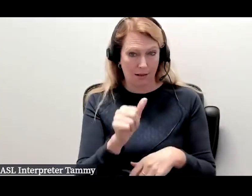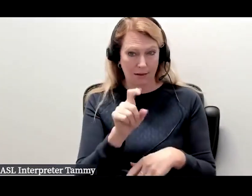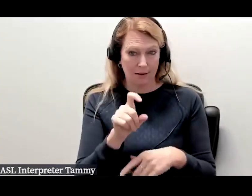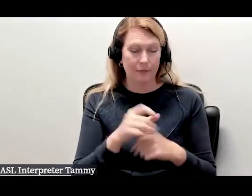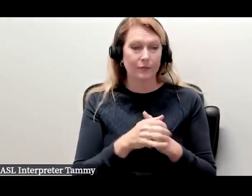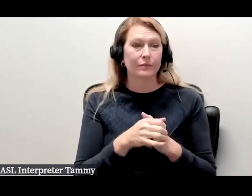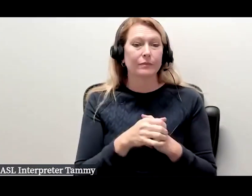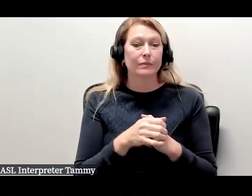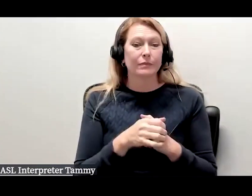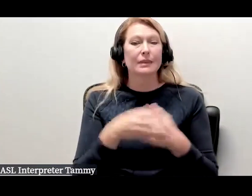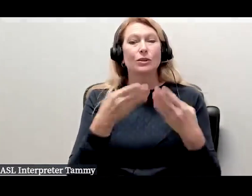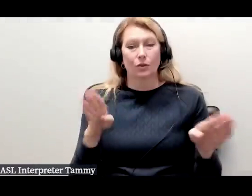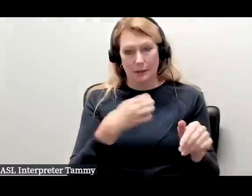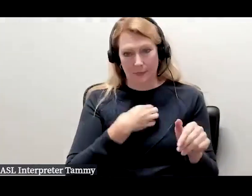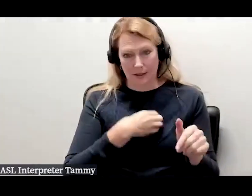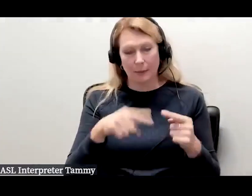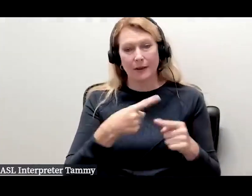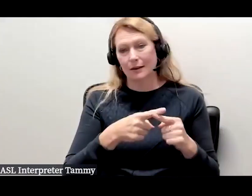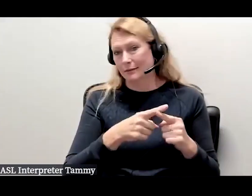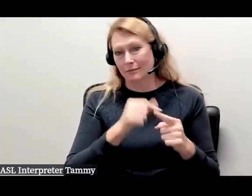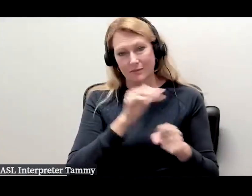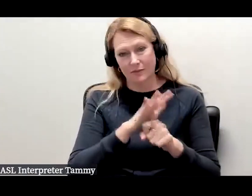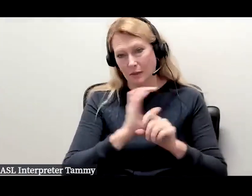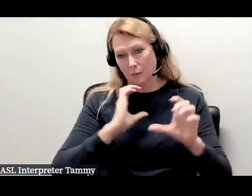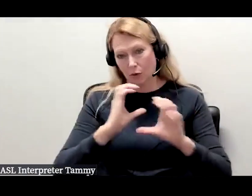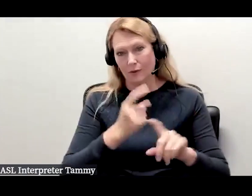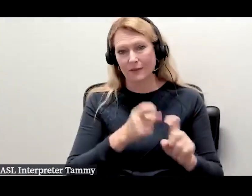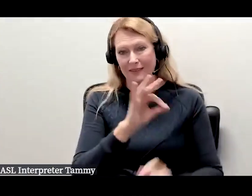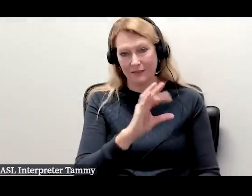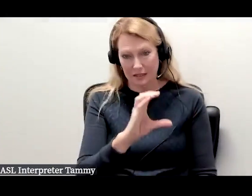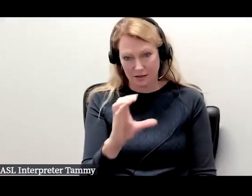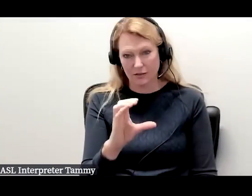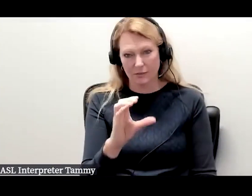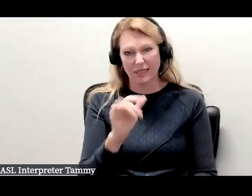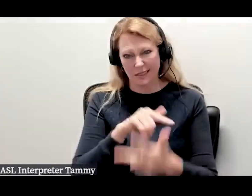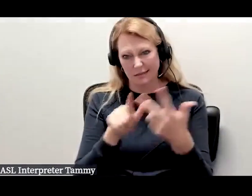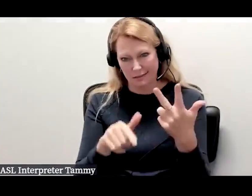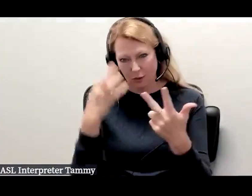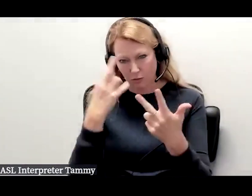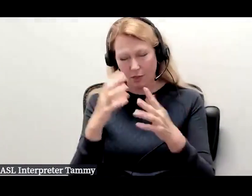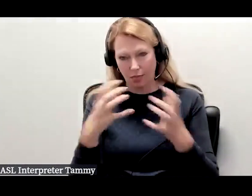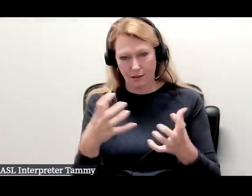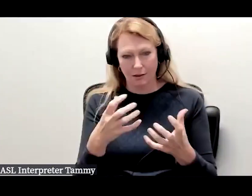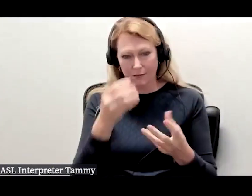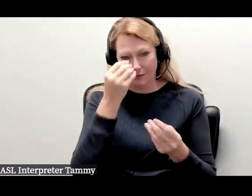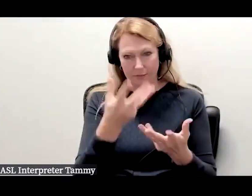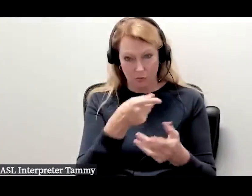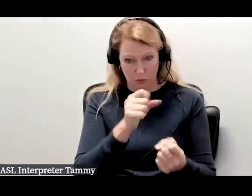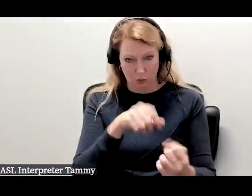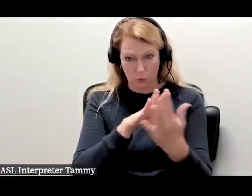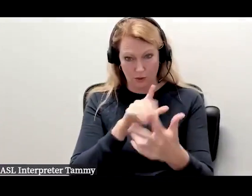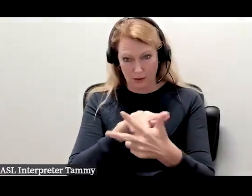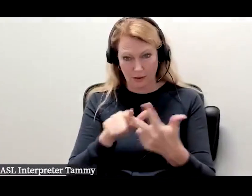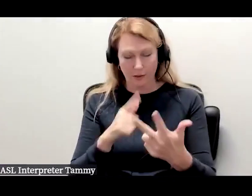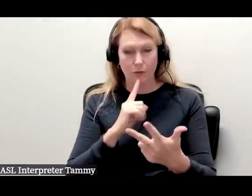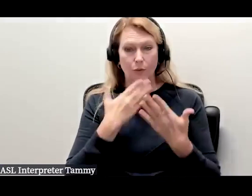then general complaints about the lack of communication out of FCC. So that's a lot there, I realize, but if you could address those, I'd appreciate